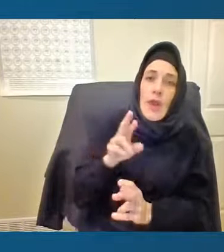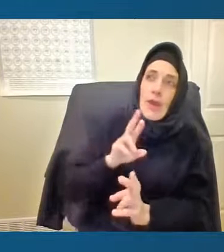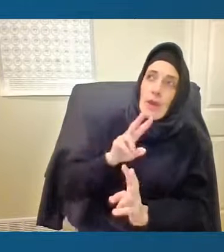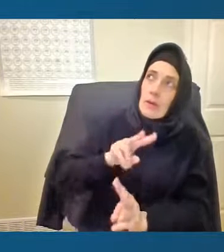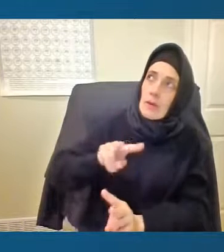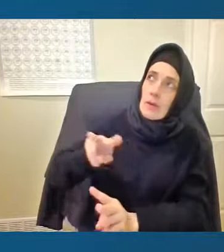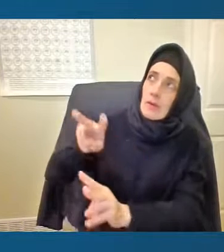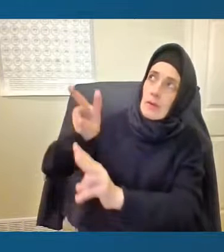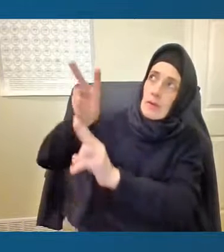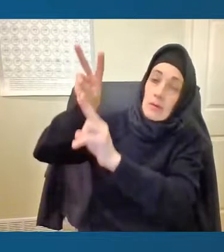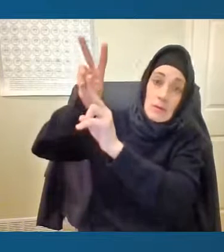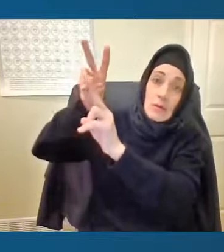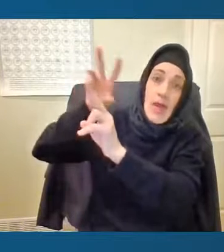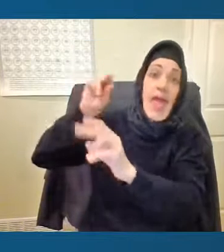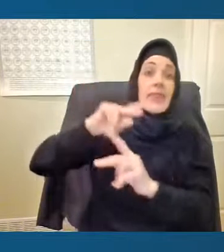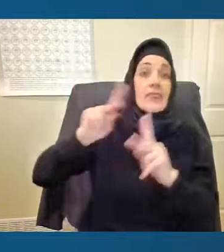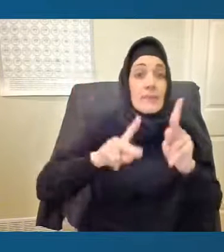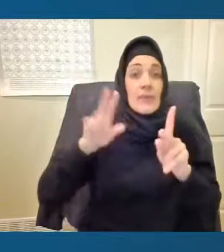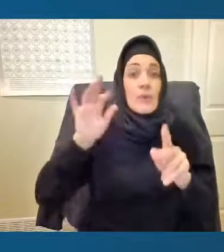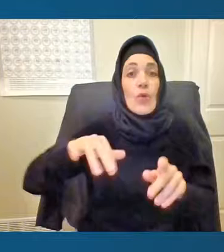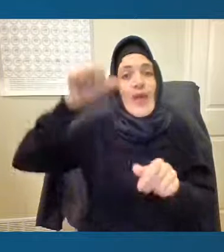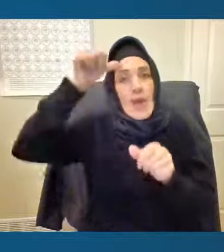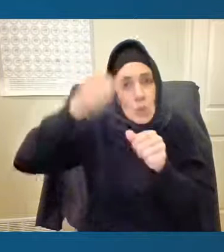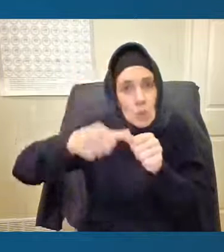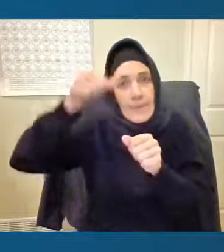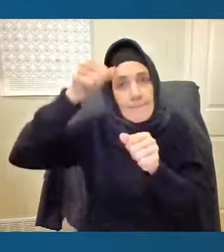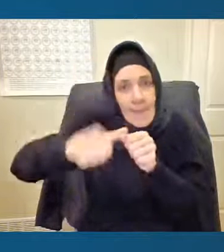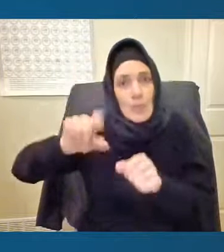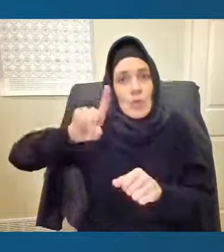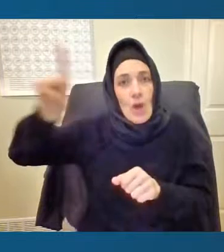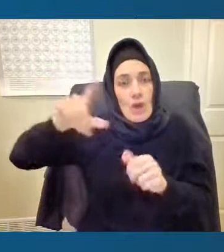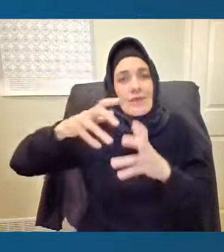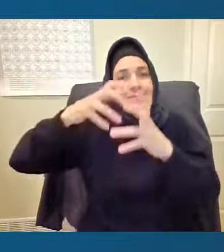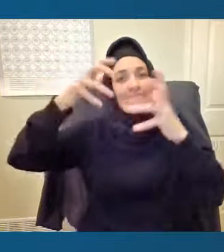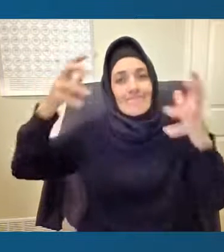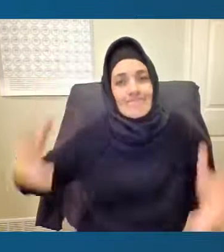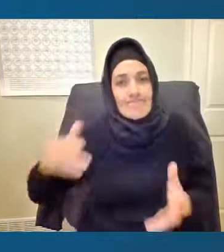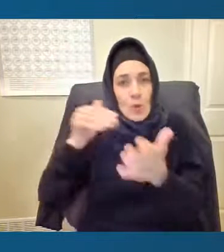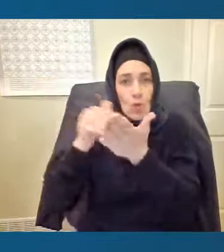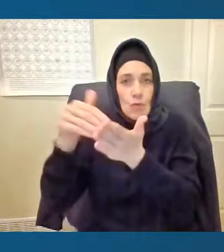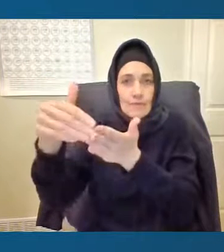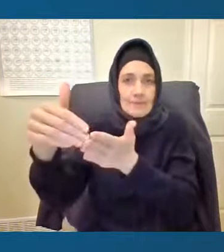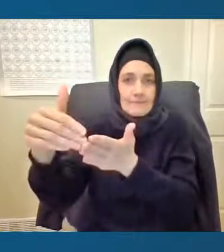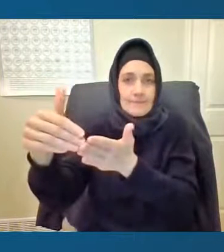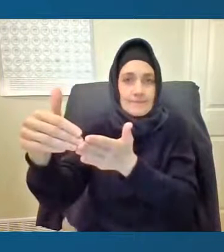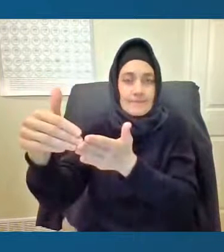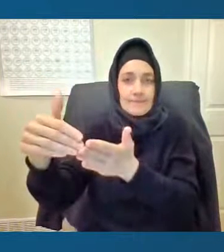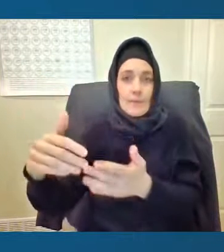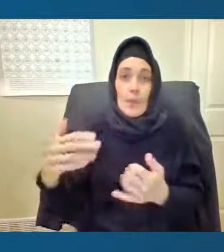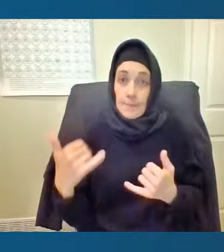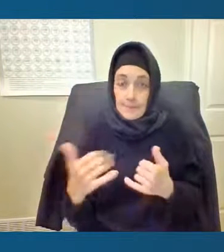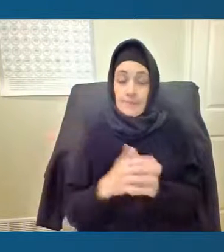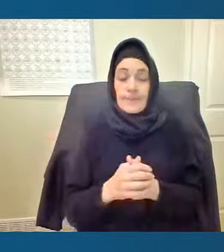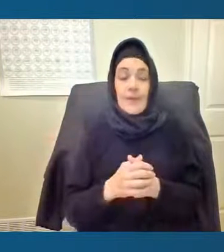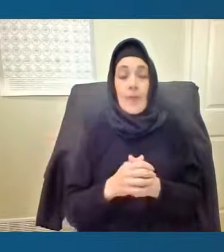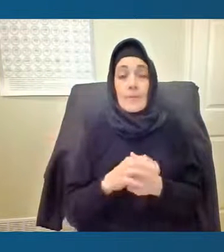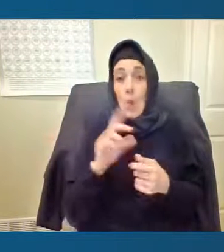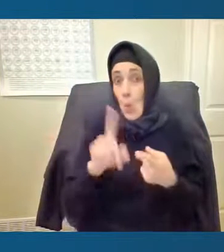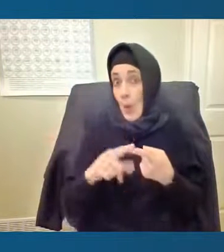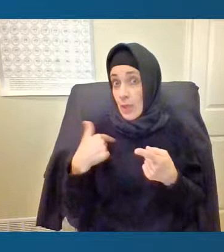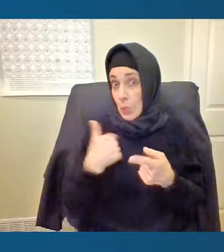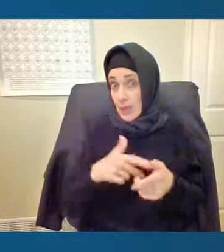remembered Allah subhanahu wa ta'ala abundantly. I'm going to leave with one thing. Whenever we finish any blessing,